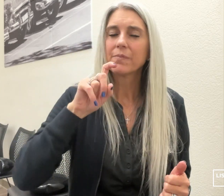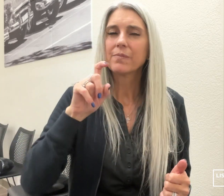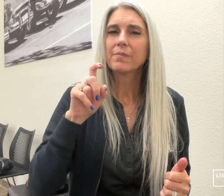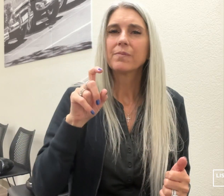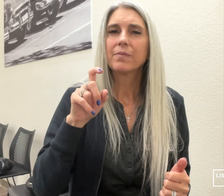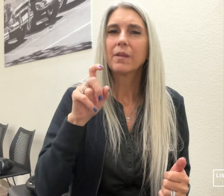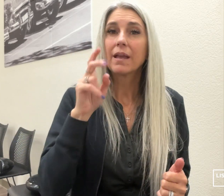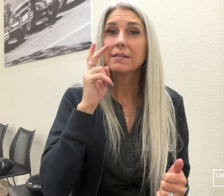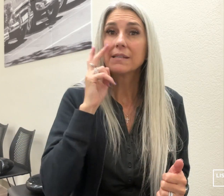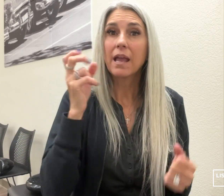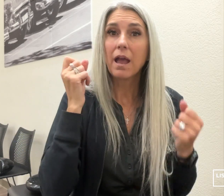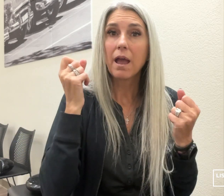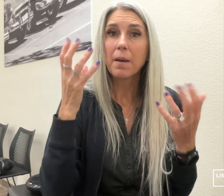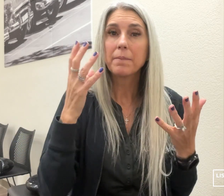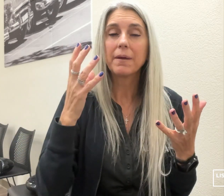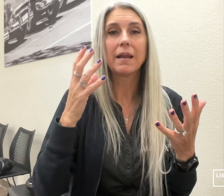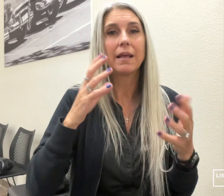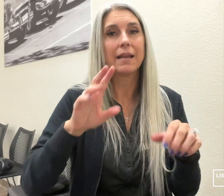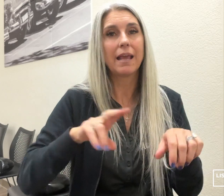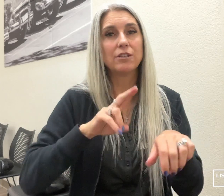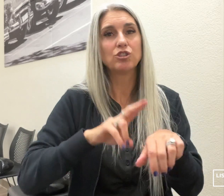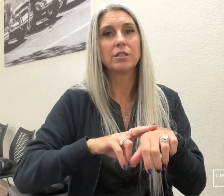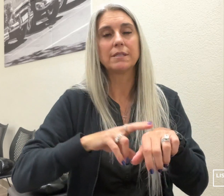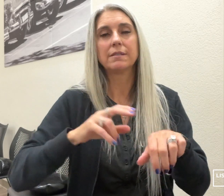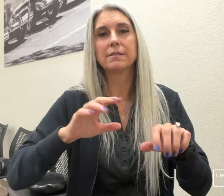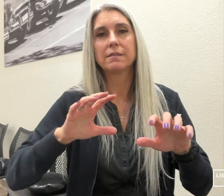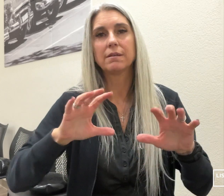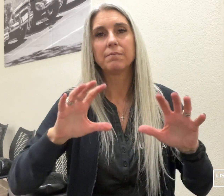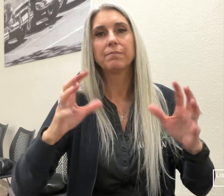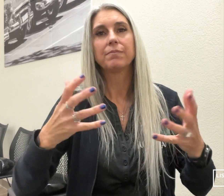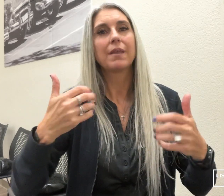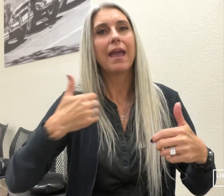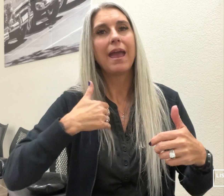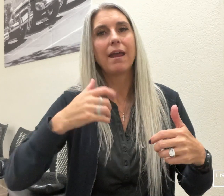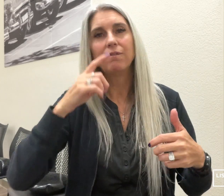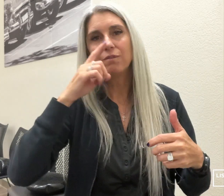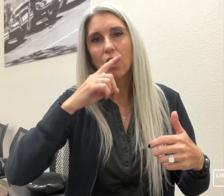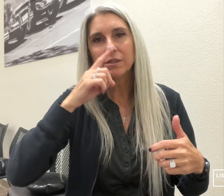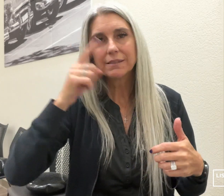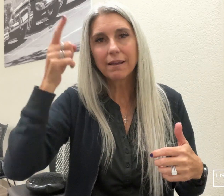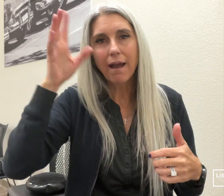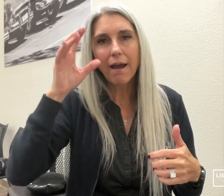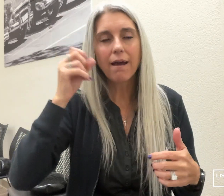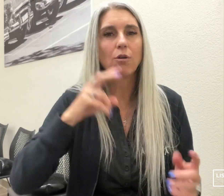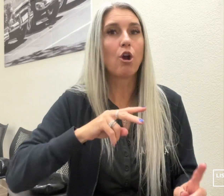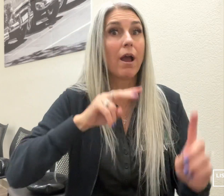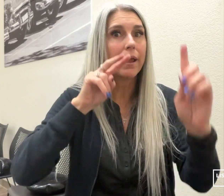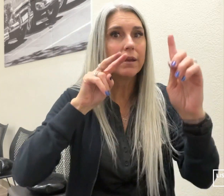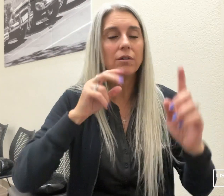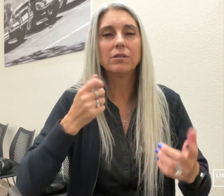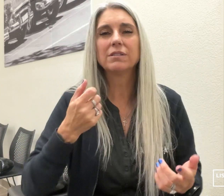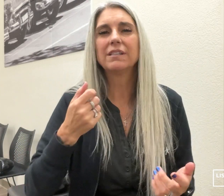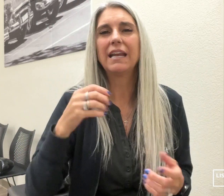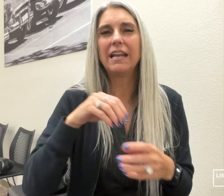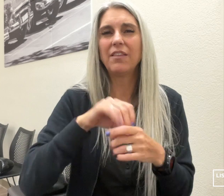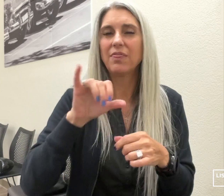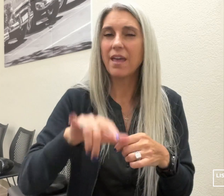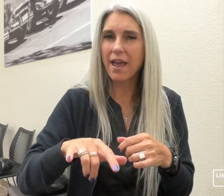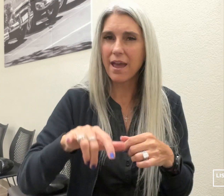I see how many nations had idols or false gods, but in their false gods, they've always have like this